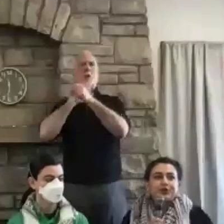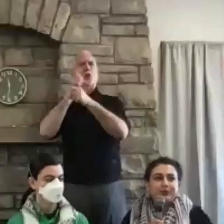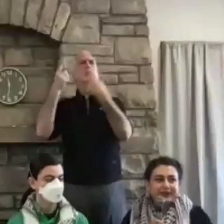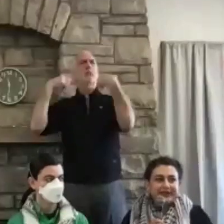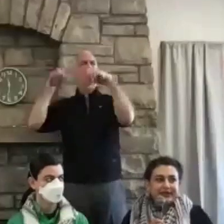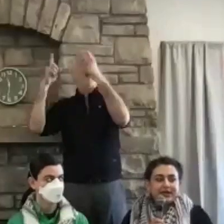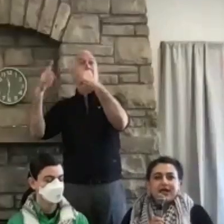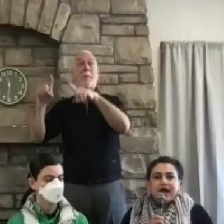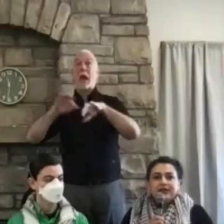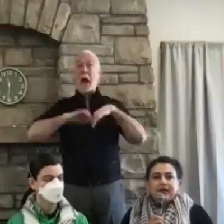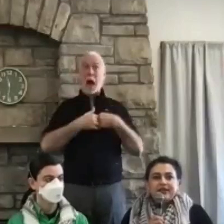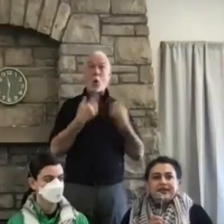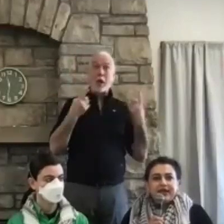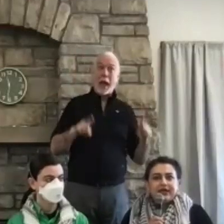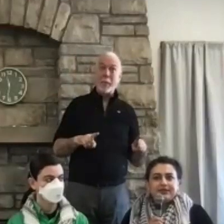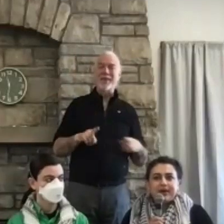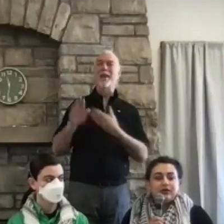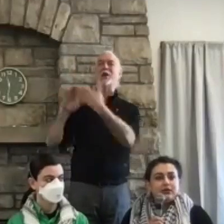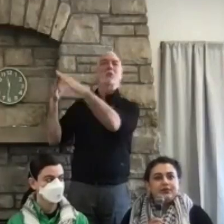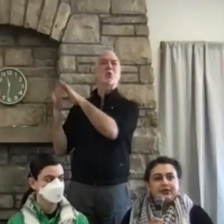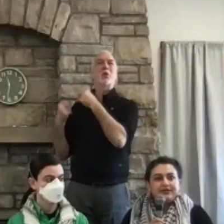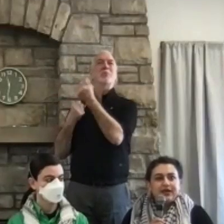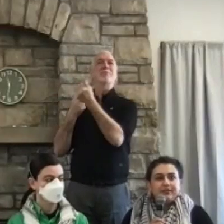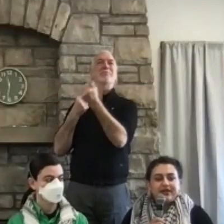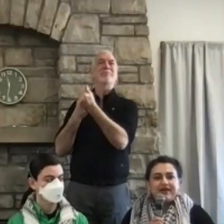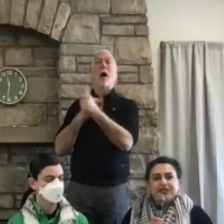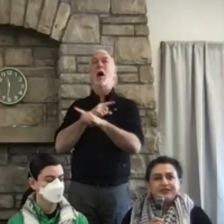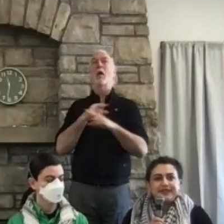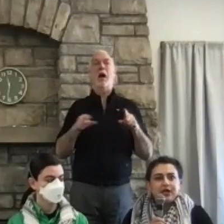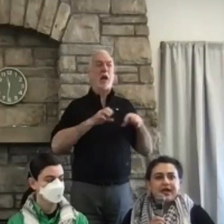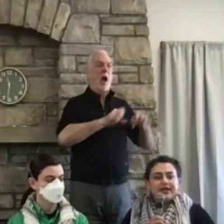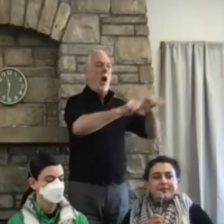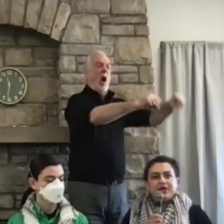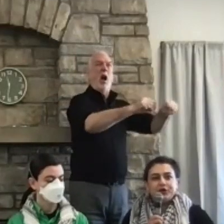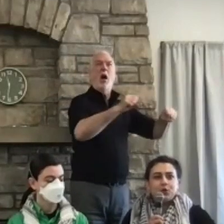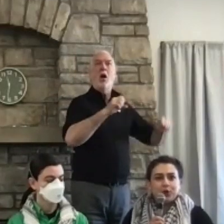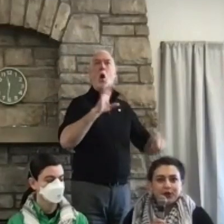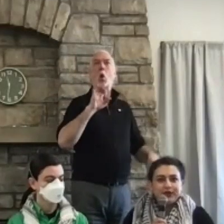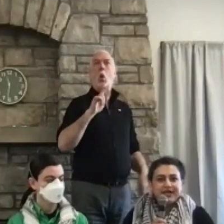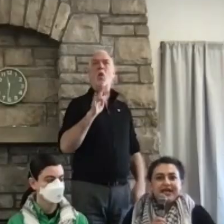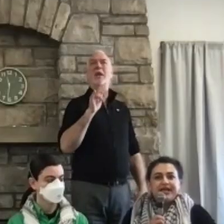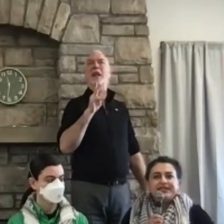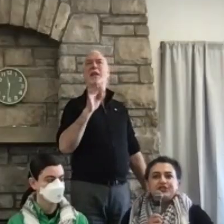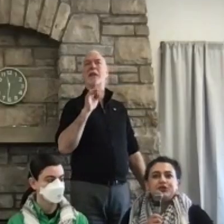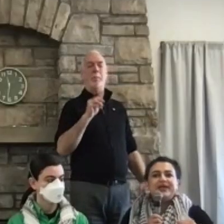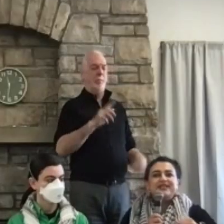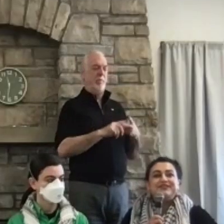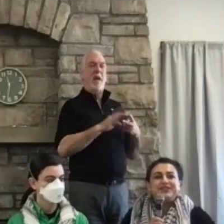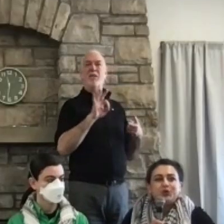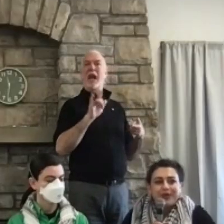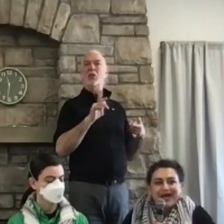is through community. And the thing is about colonialism and fascism and imperial world is